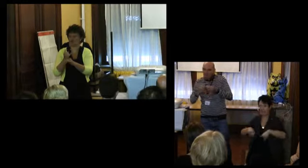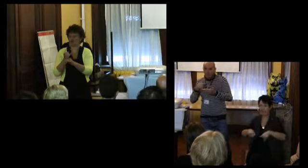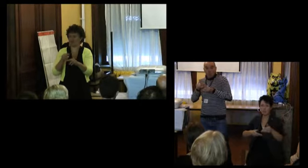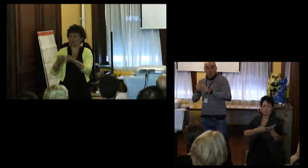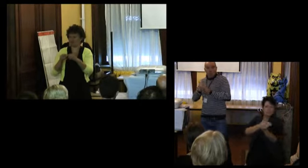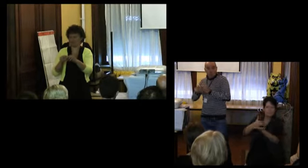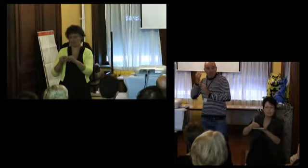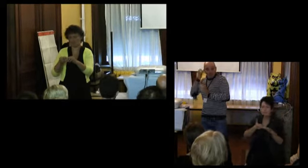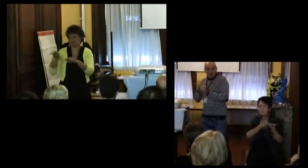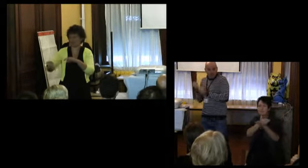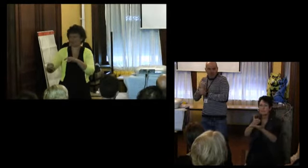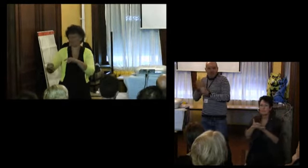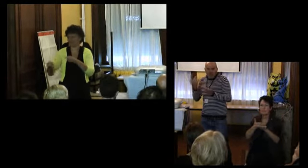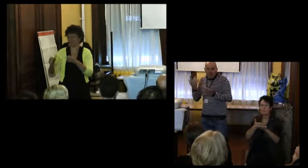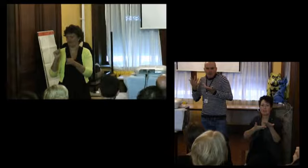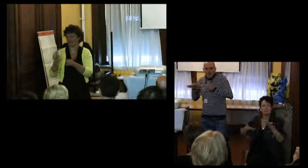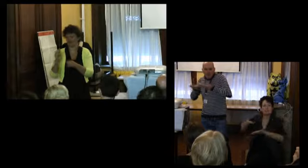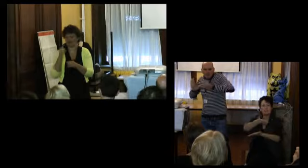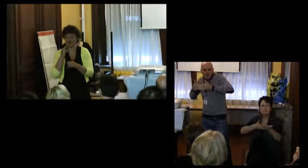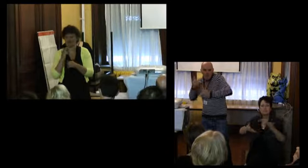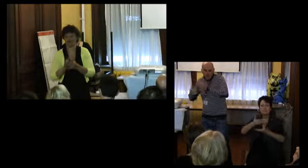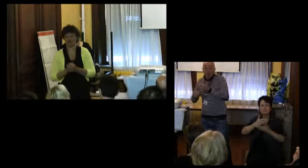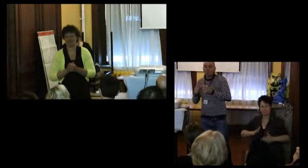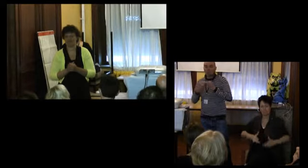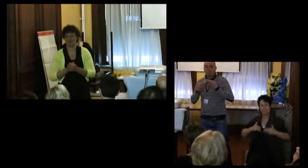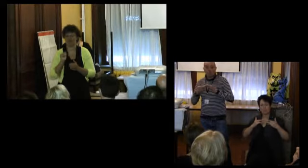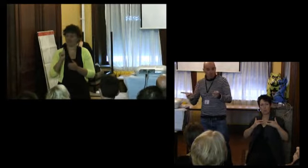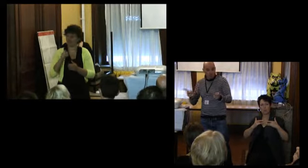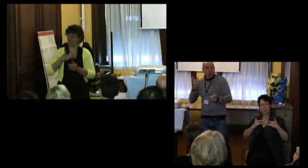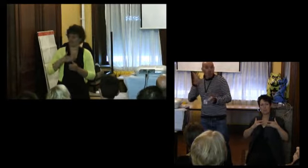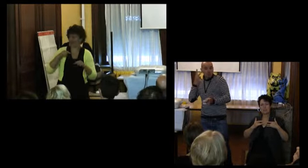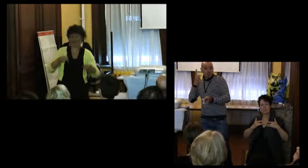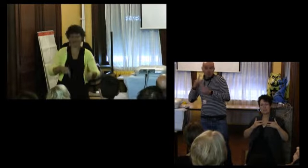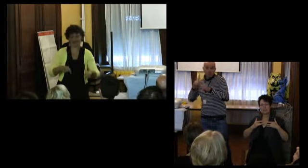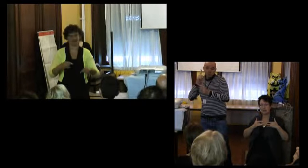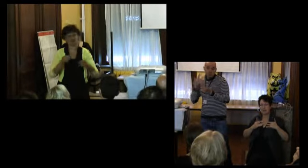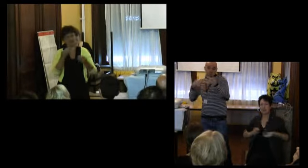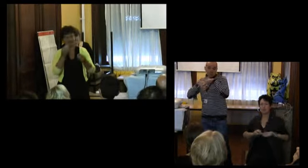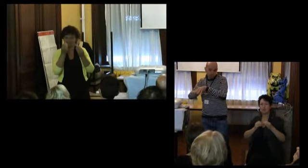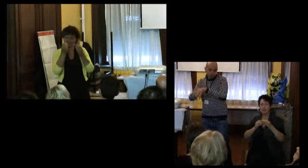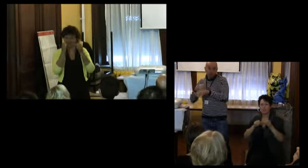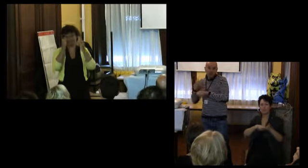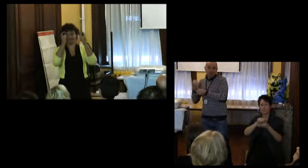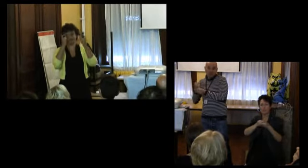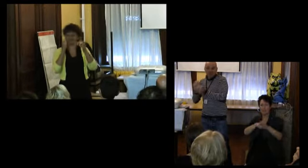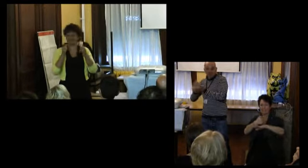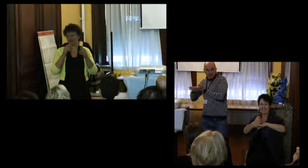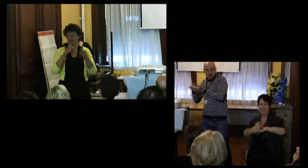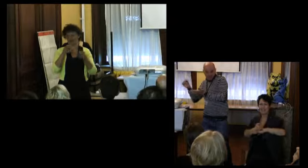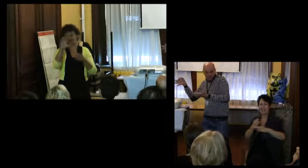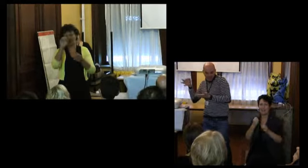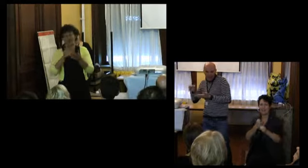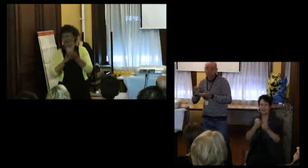exchange point of views and to create the same thing in Grenoble. I'm